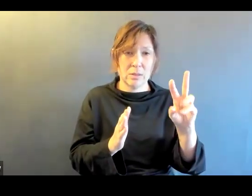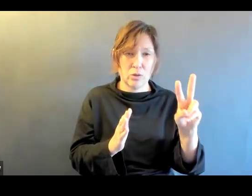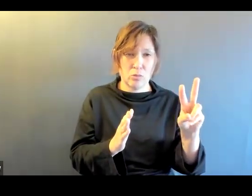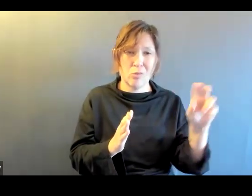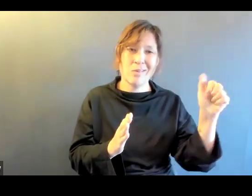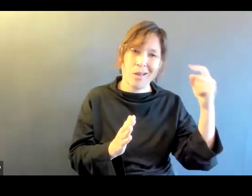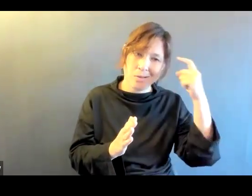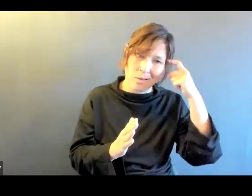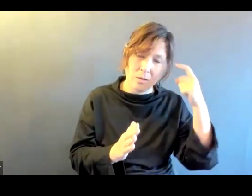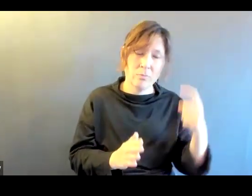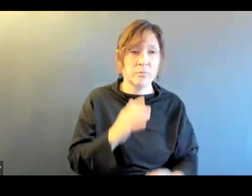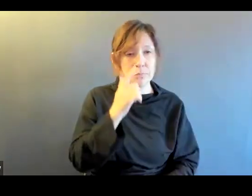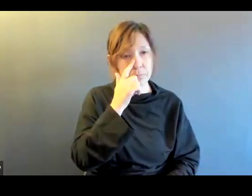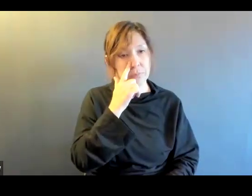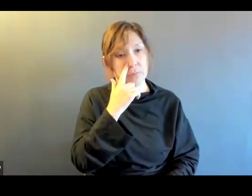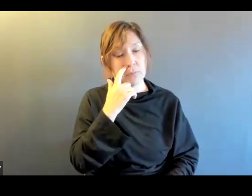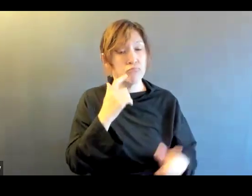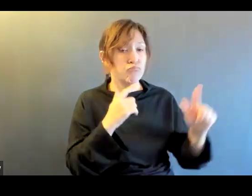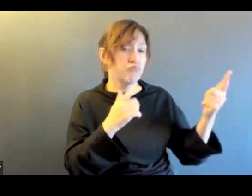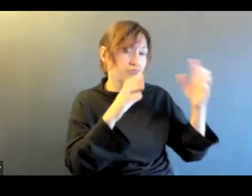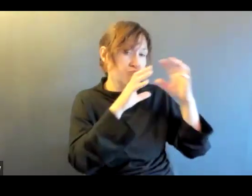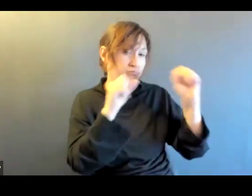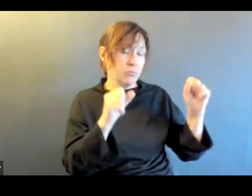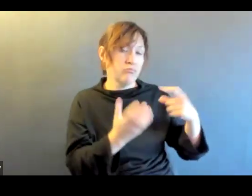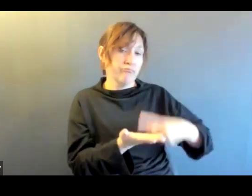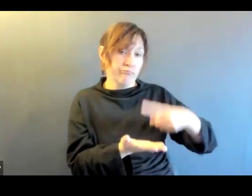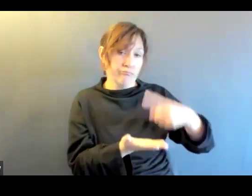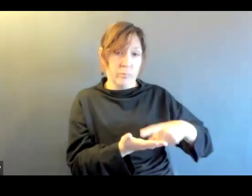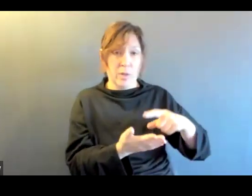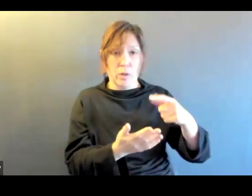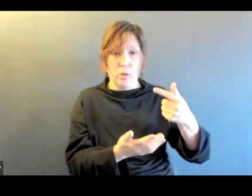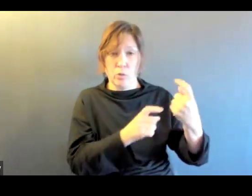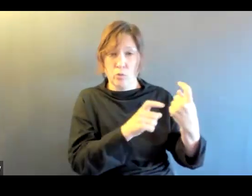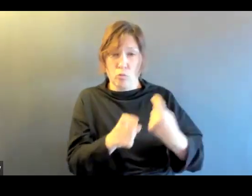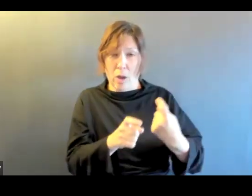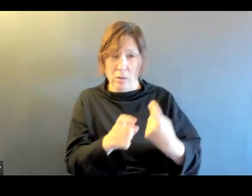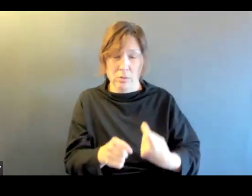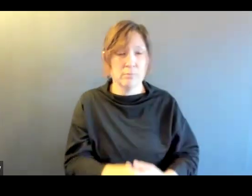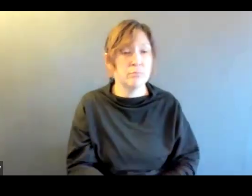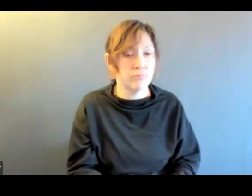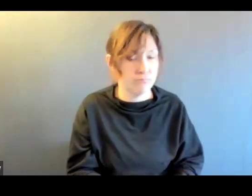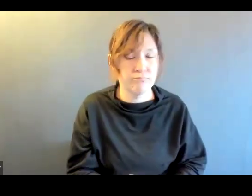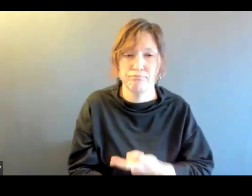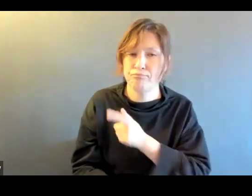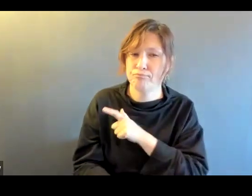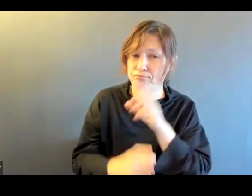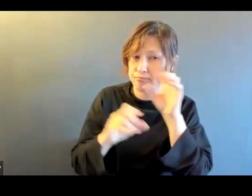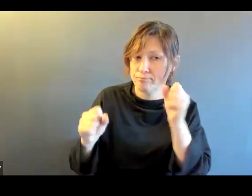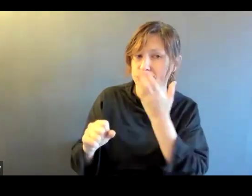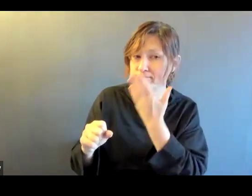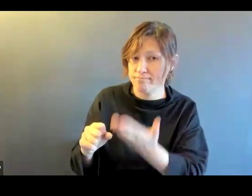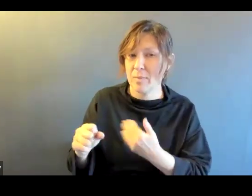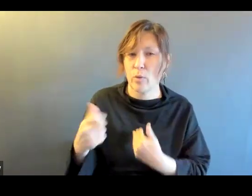$532,962.10. Now I'd like to turn it over to the superintendent for any final comments. Thank you, Chair. So there's 3 grants tonight